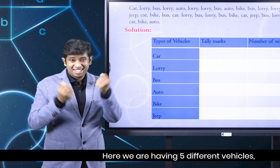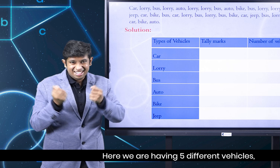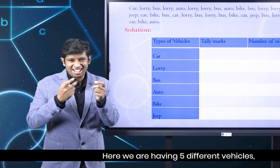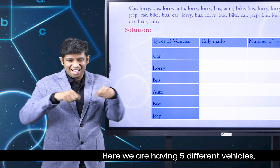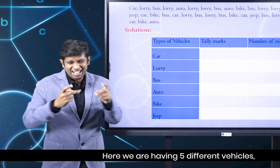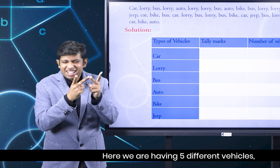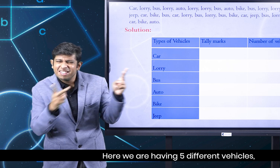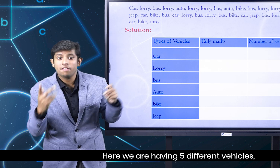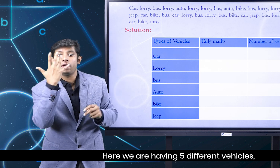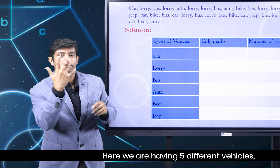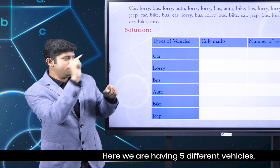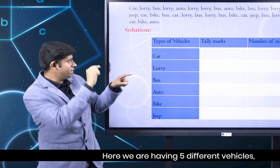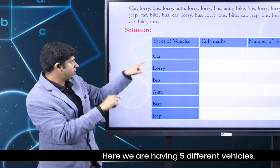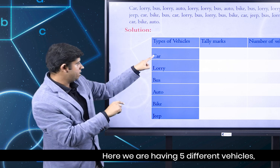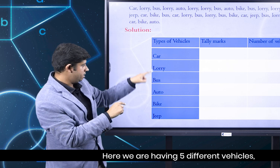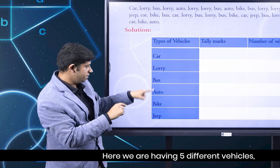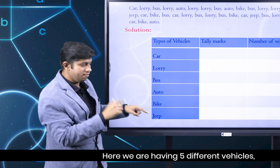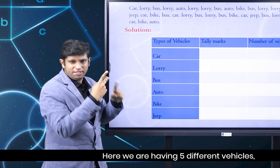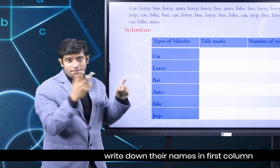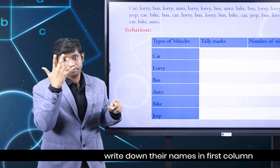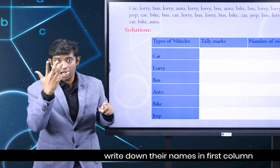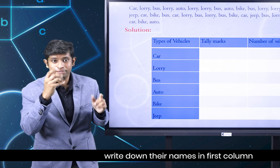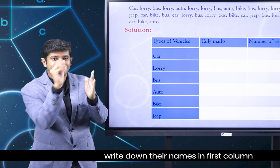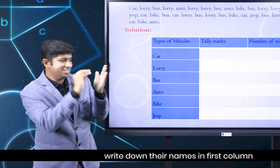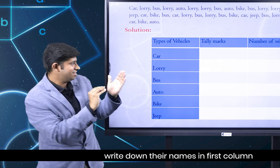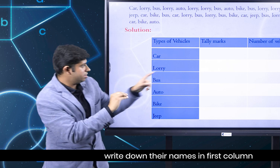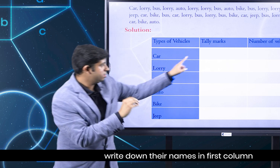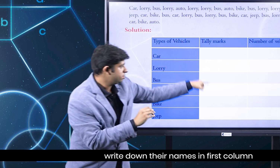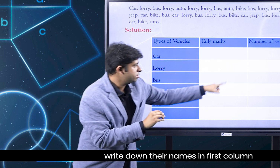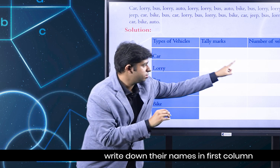Here we are having 5 different vehicles. Write down their names in first column.